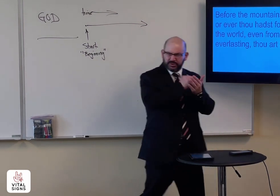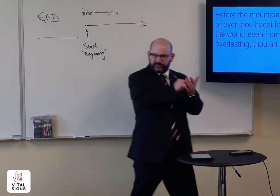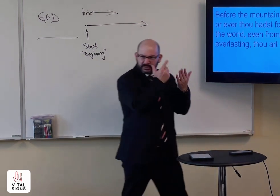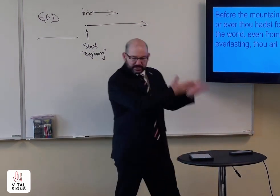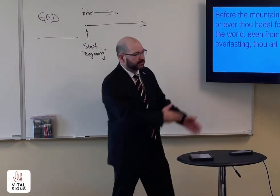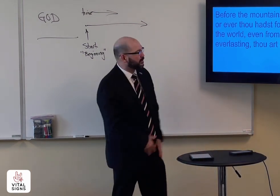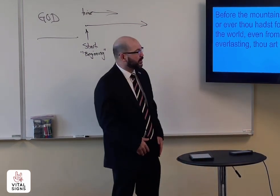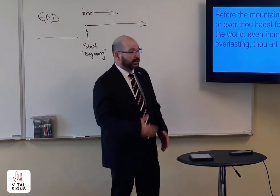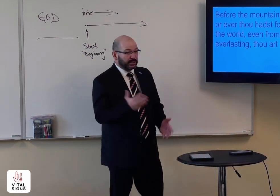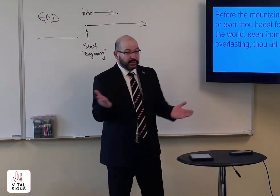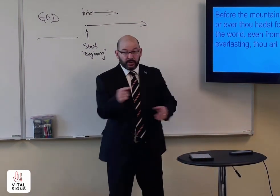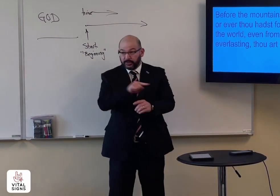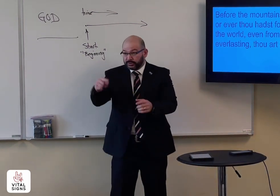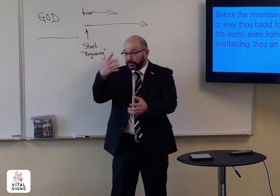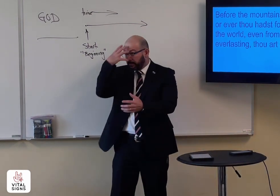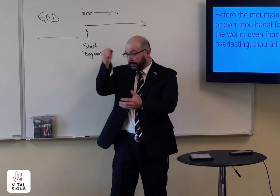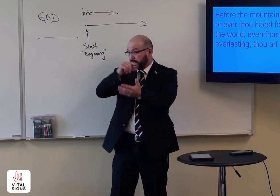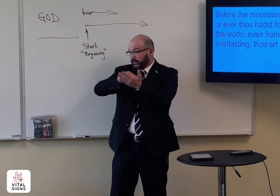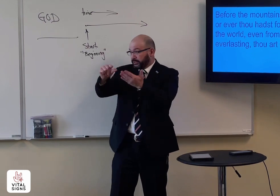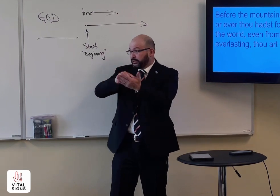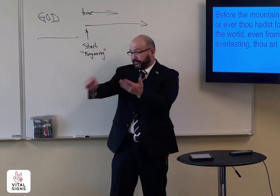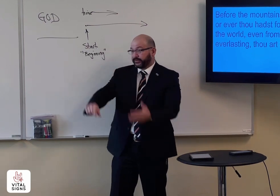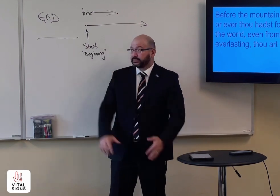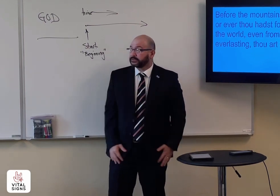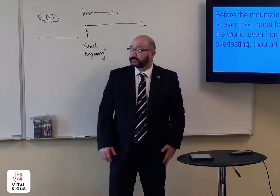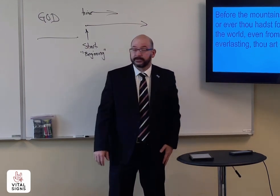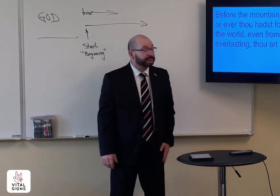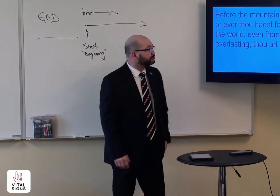This is a good verse to know. Psalm 90 and verse 2.